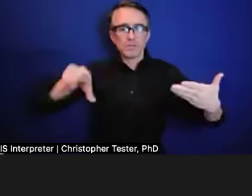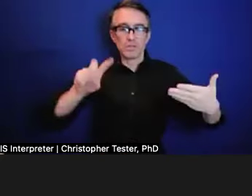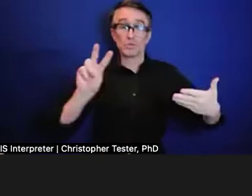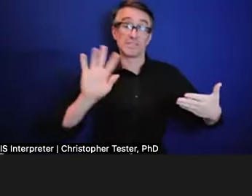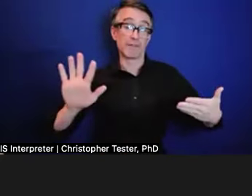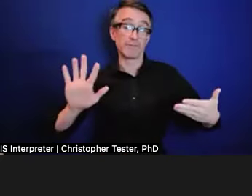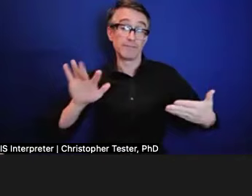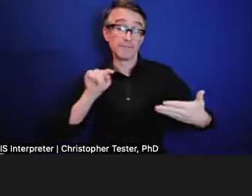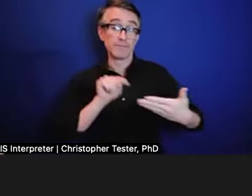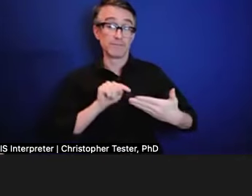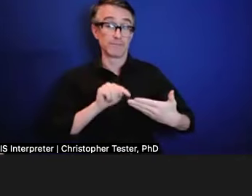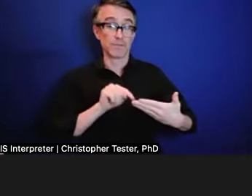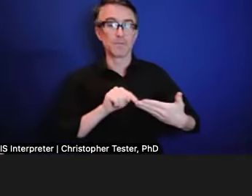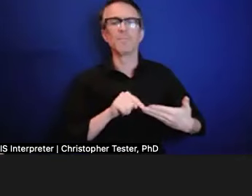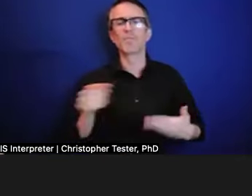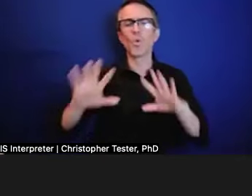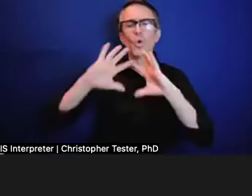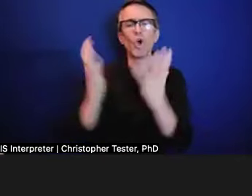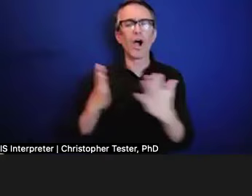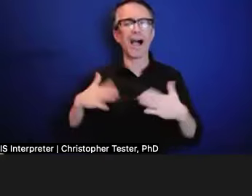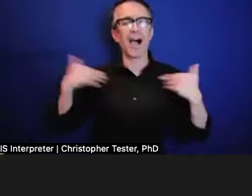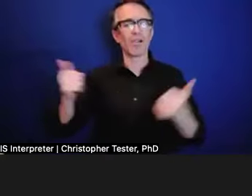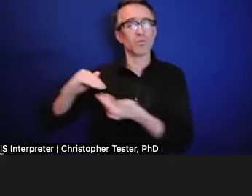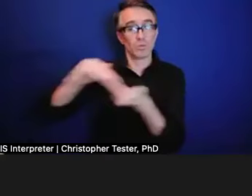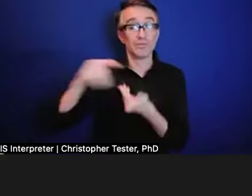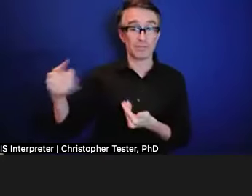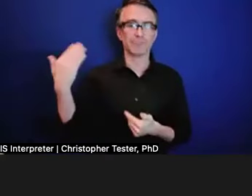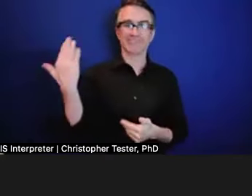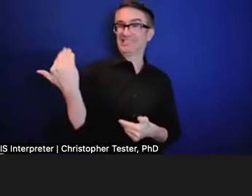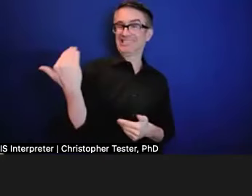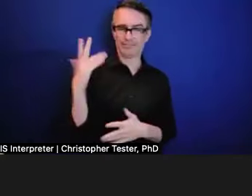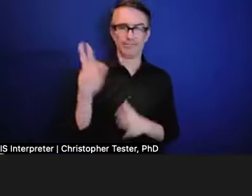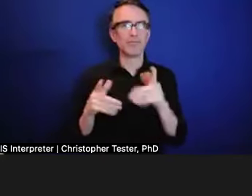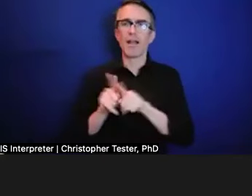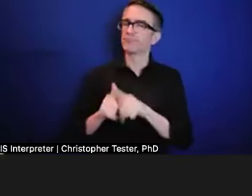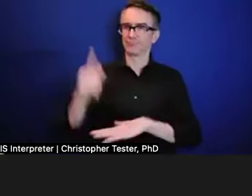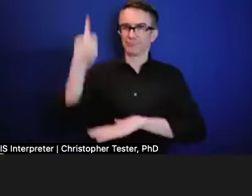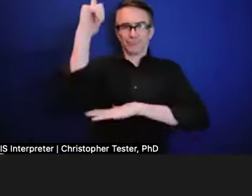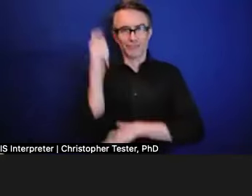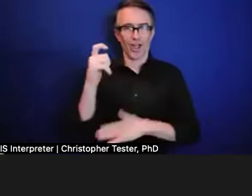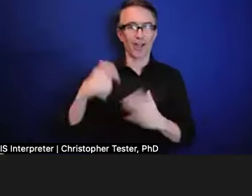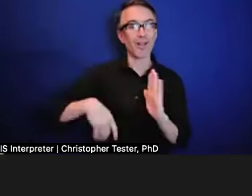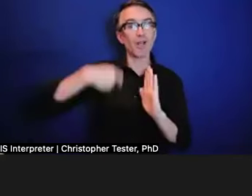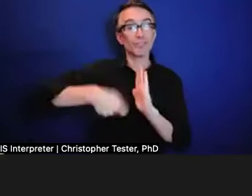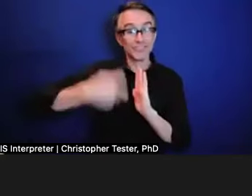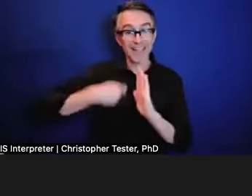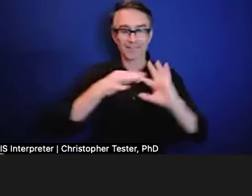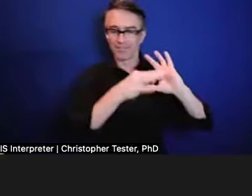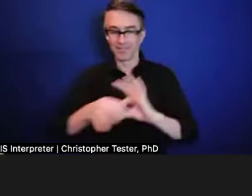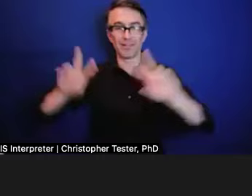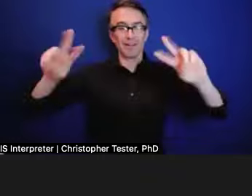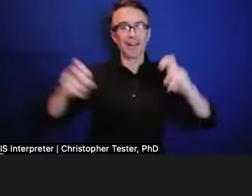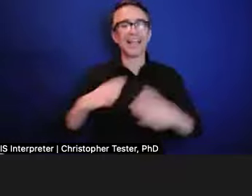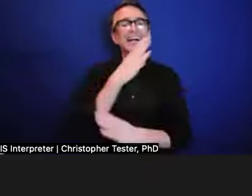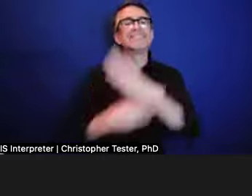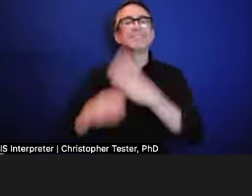Initiative, a remarkable initiative that will transform how conversation in health sector